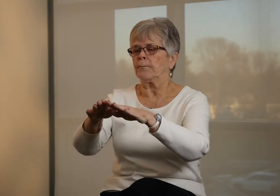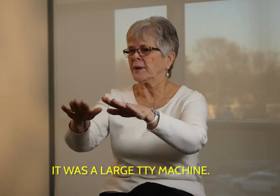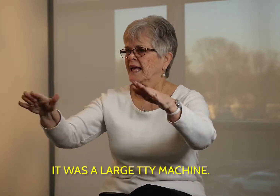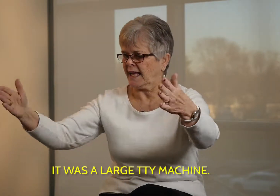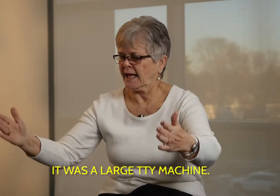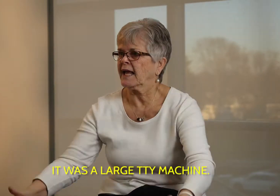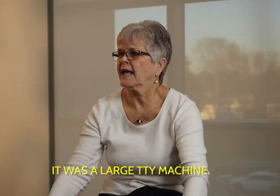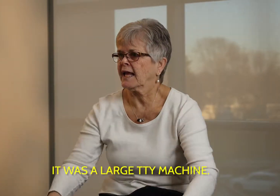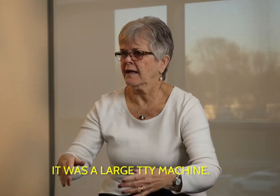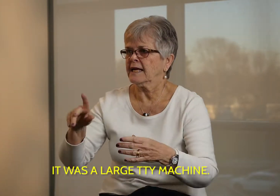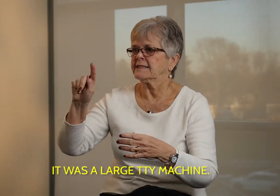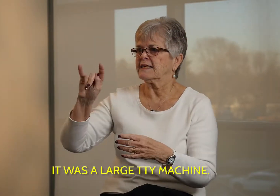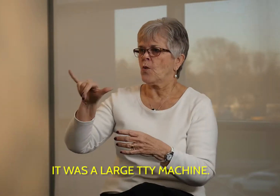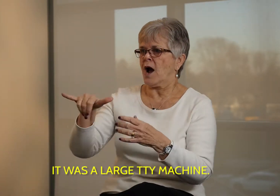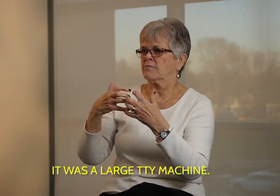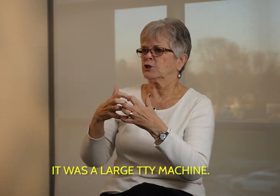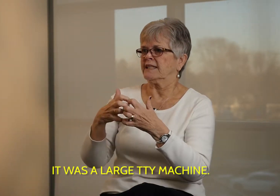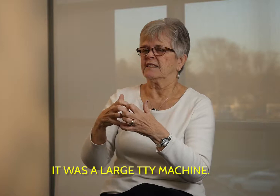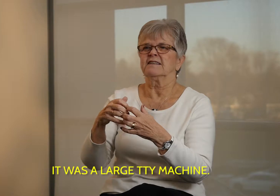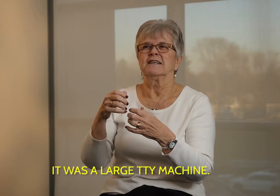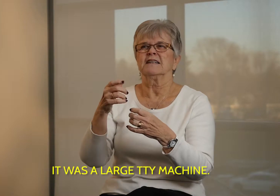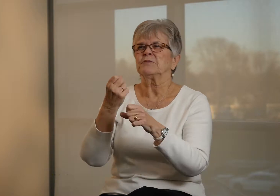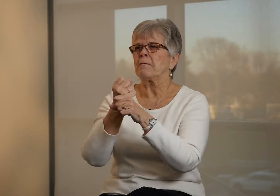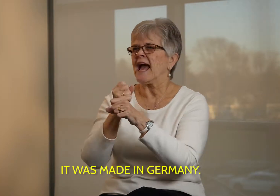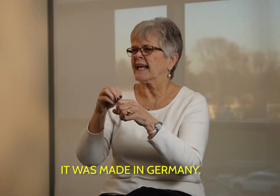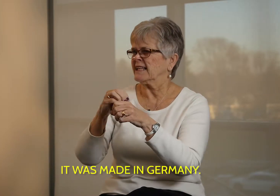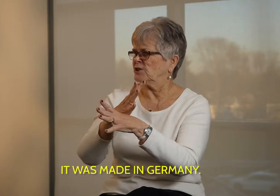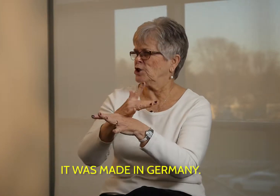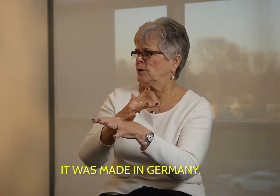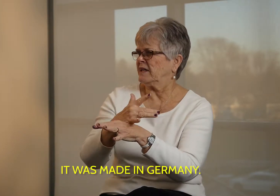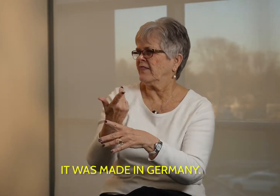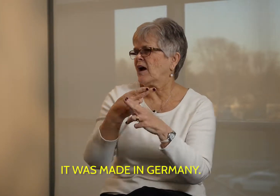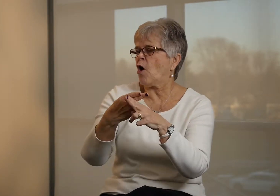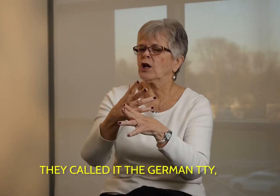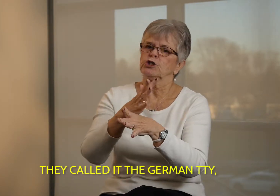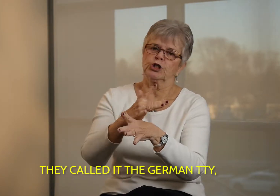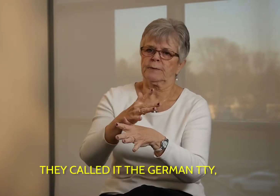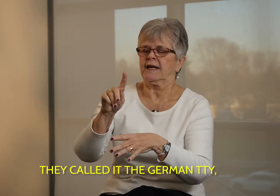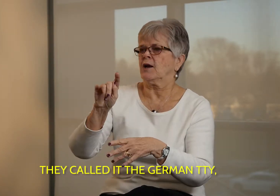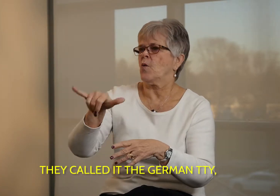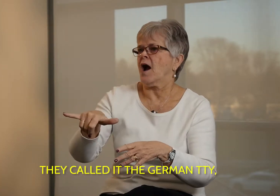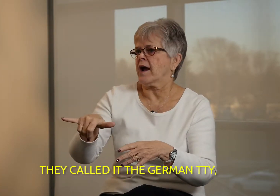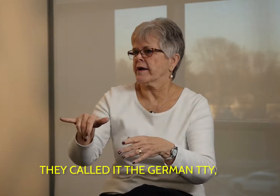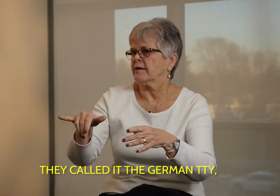was a large TTY machine. It was made in Germany. They called it the German